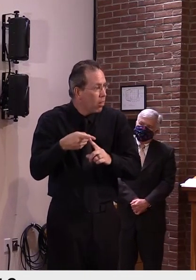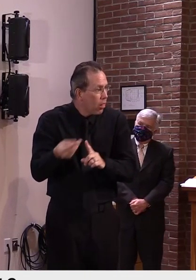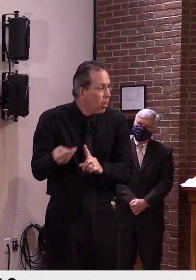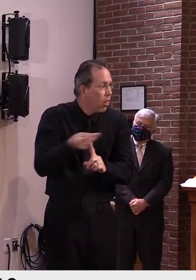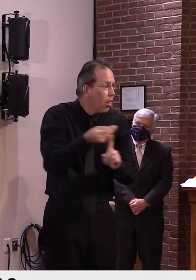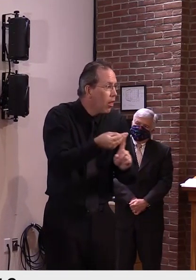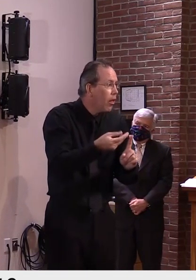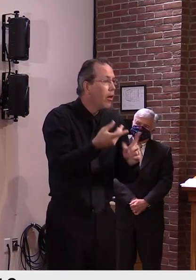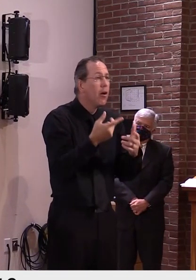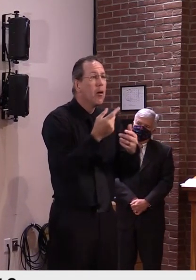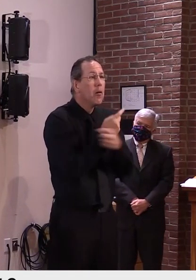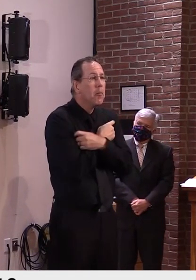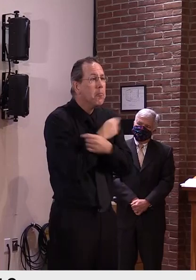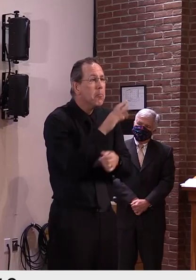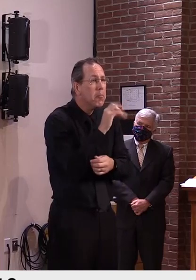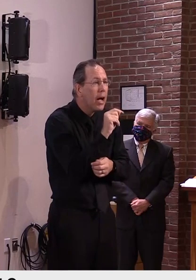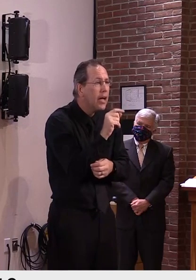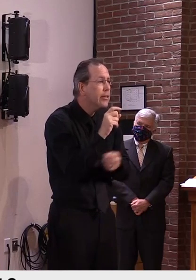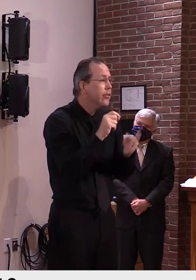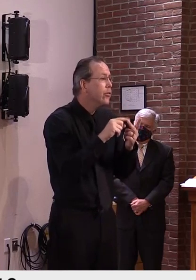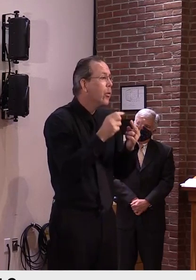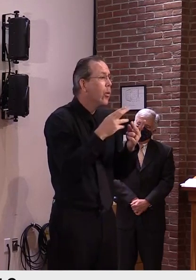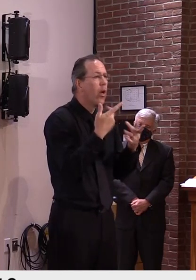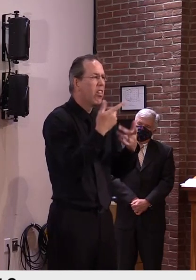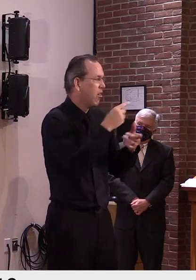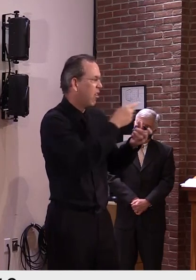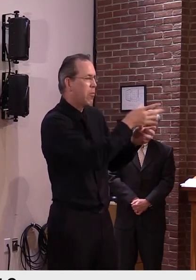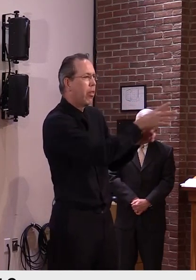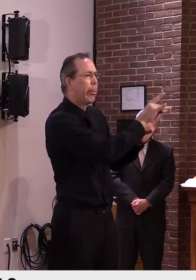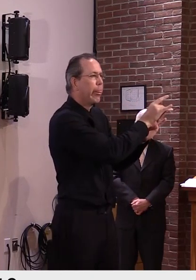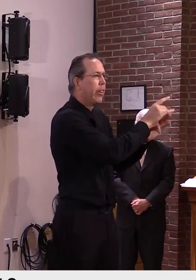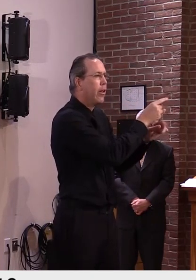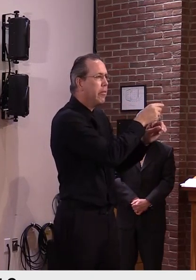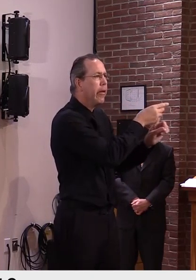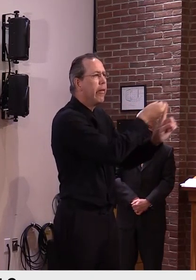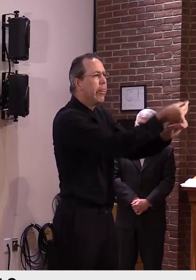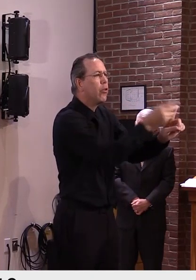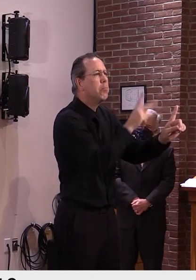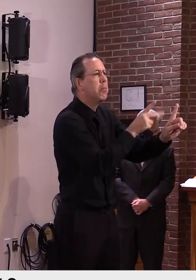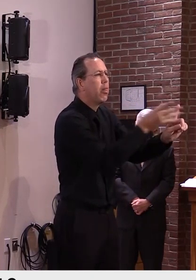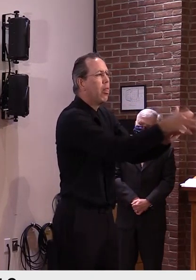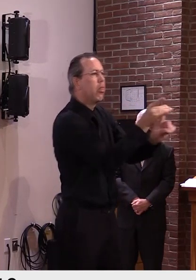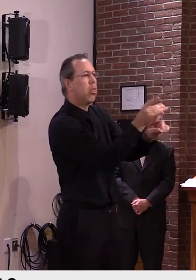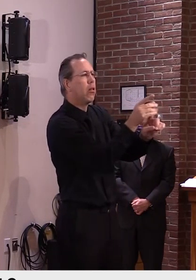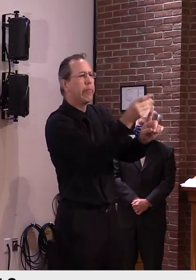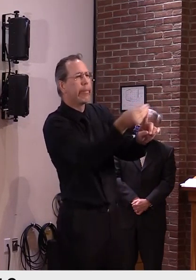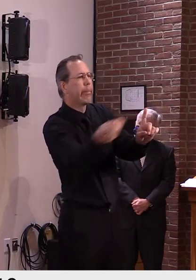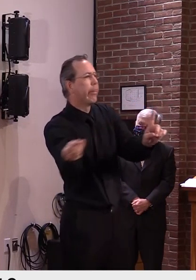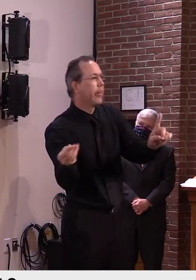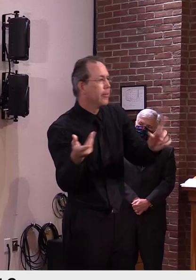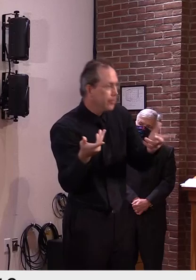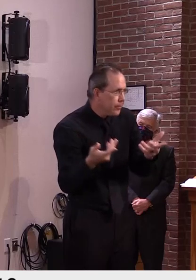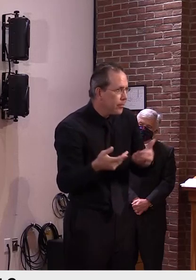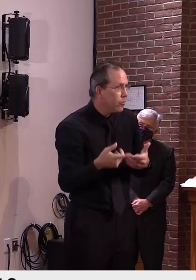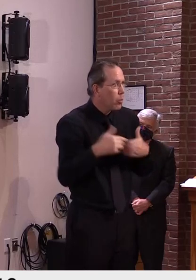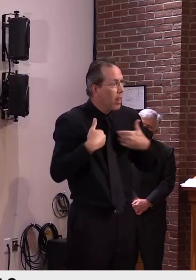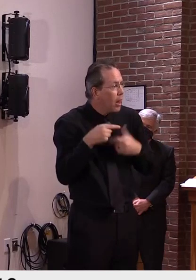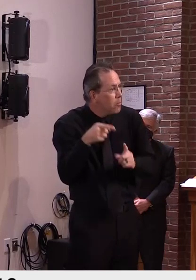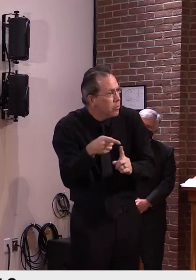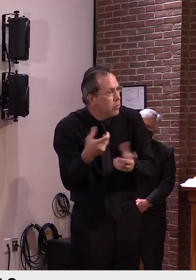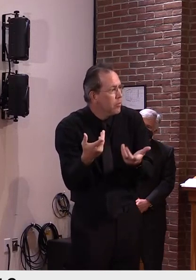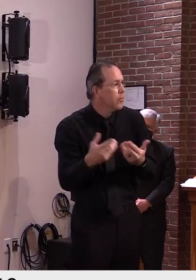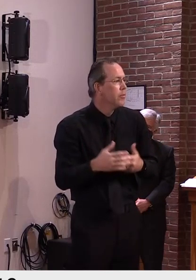the human world, we are seeing that with greater frequency. So obviously, people are keeping their eye on that ball,